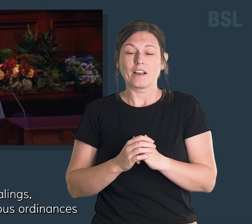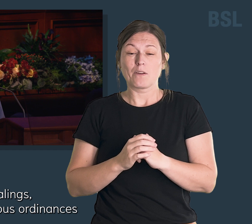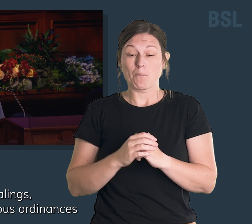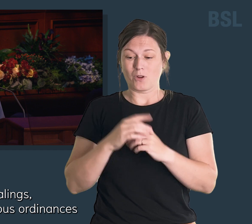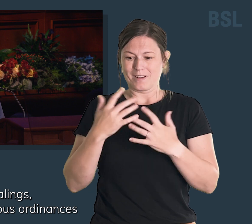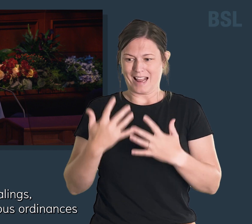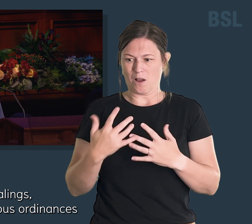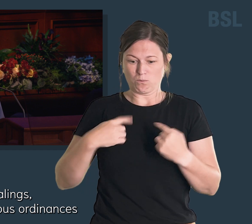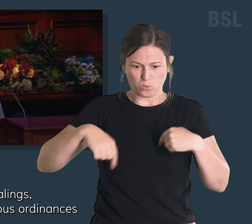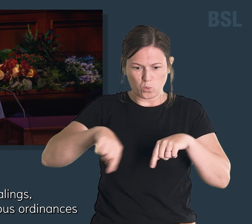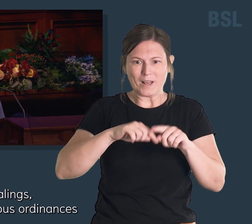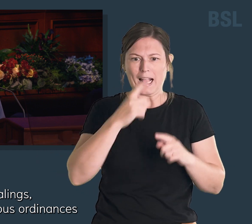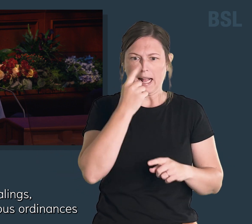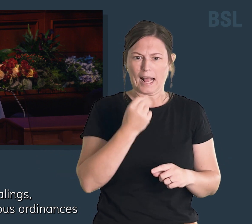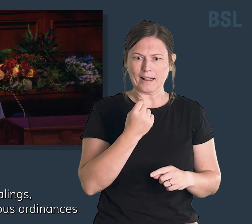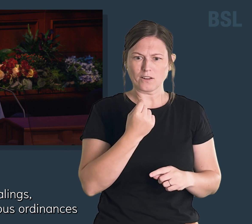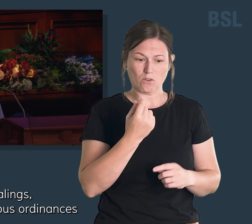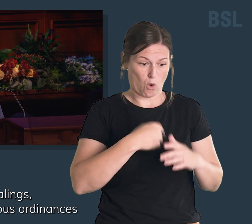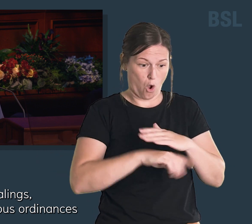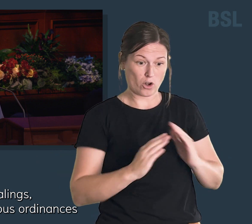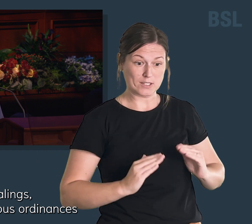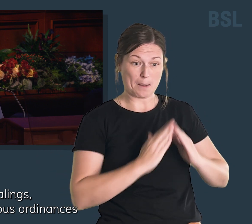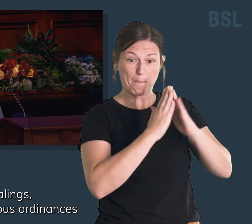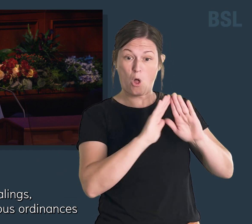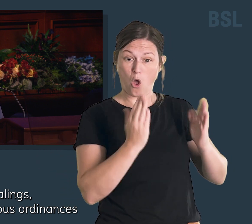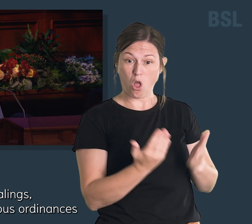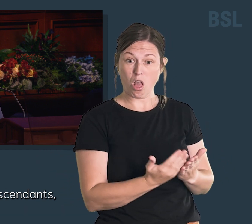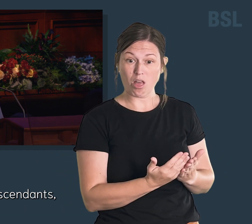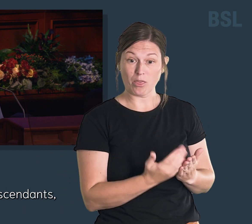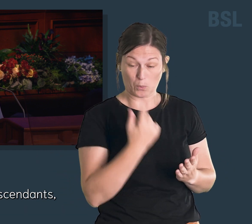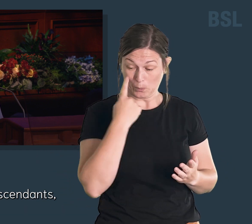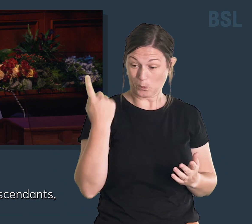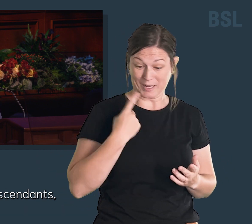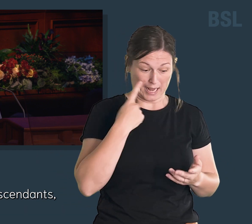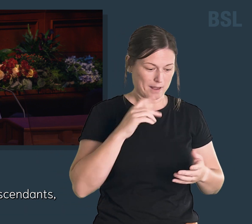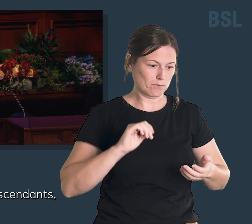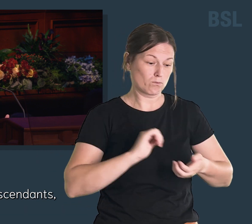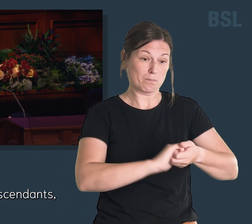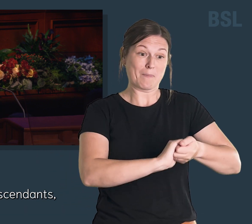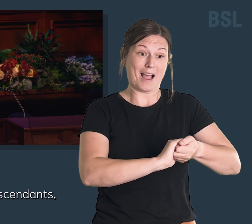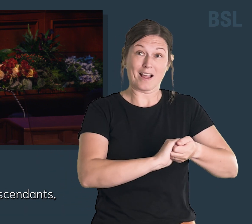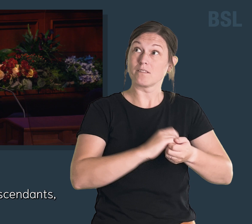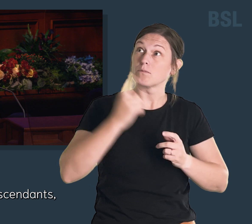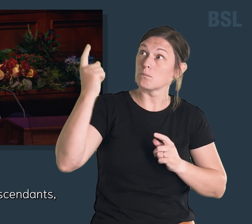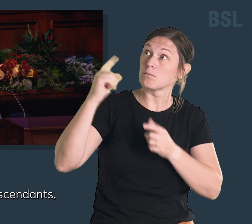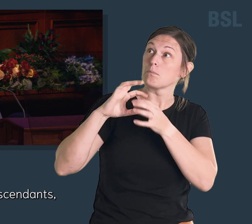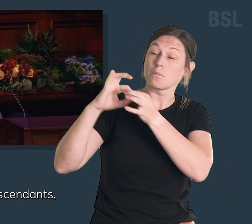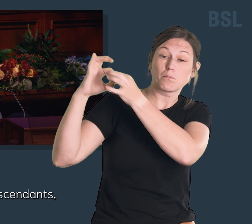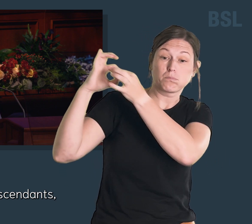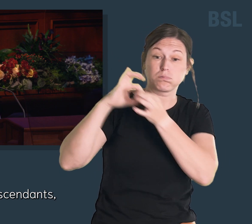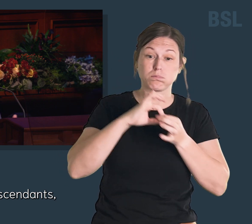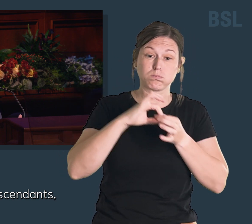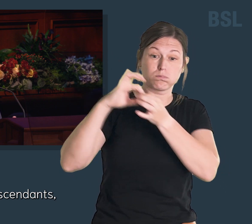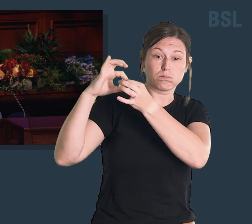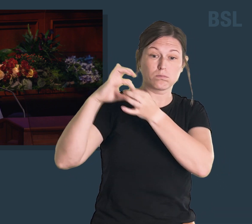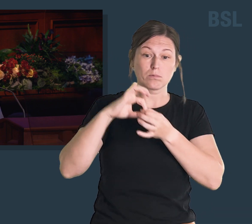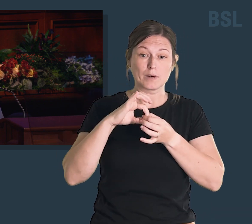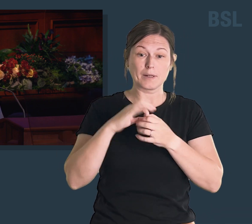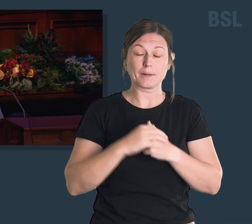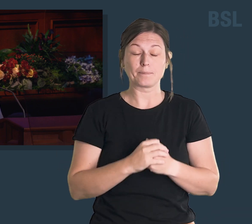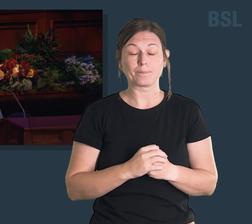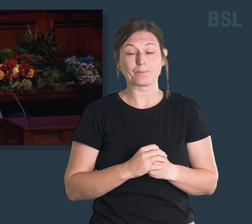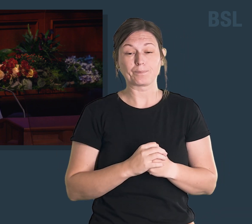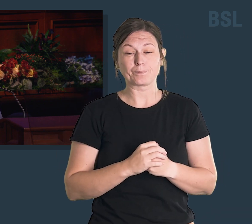is incomplete until vicarious ordinances bind them to us, their descendants, and us to them